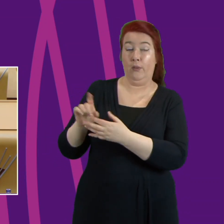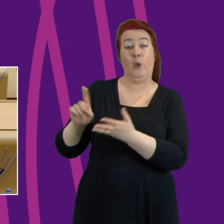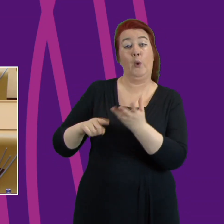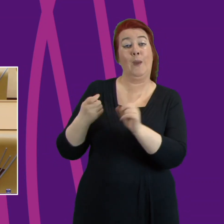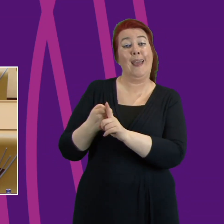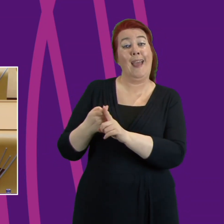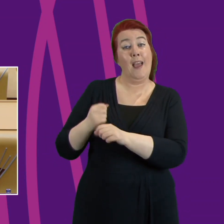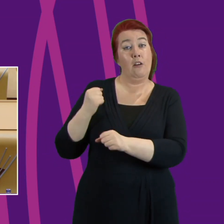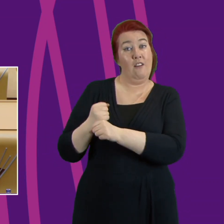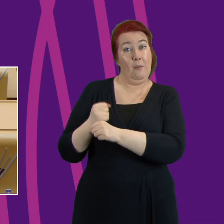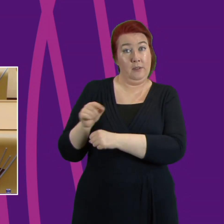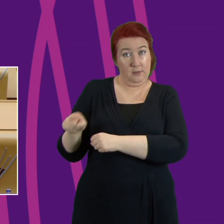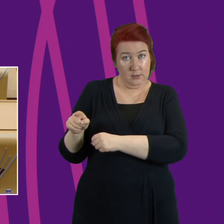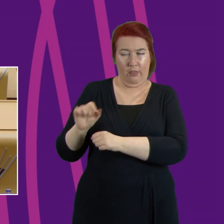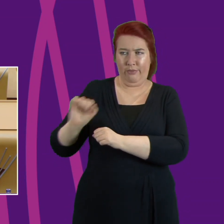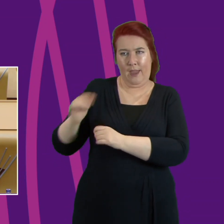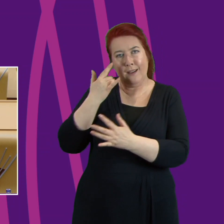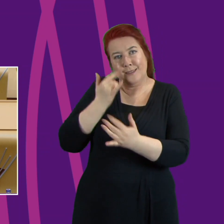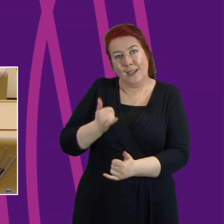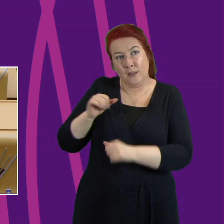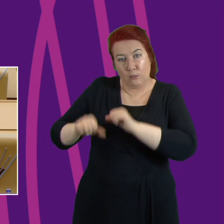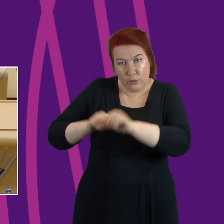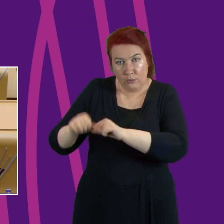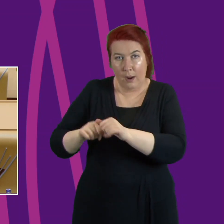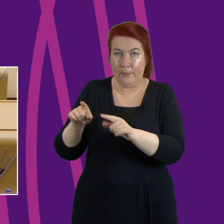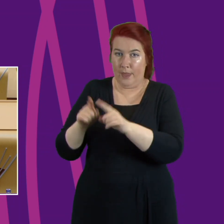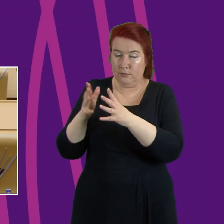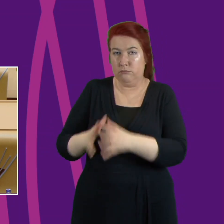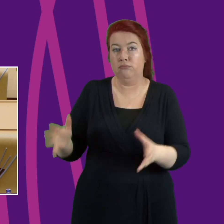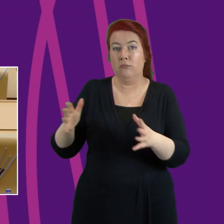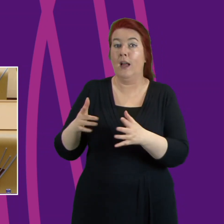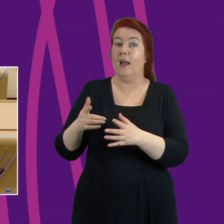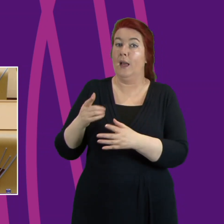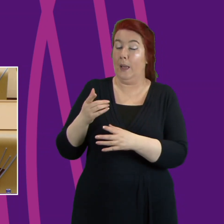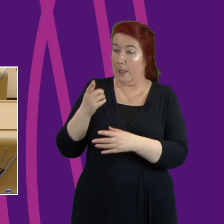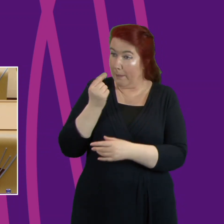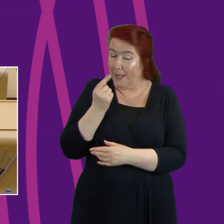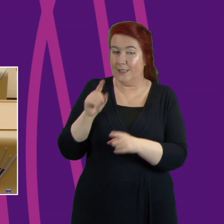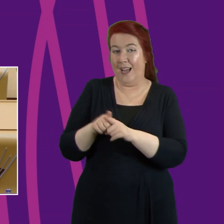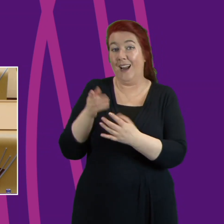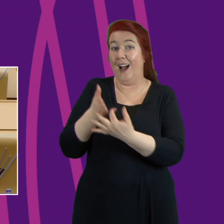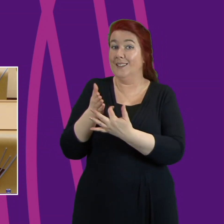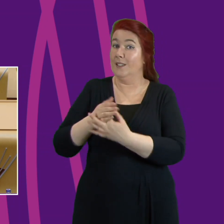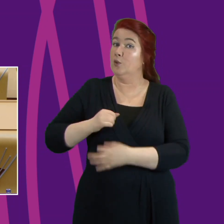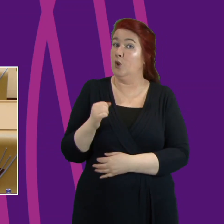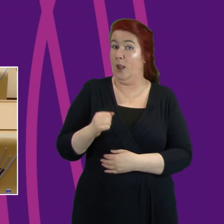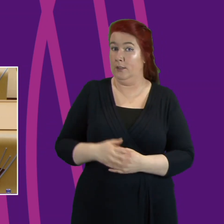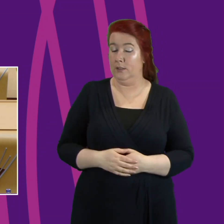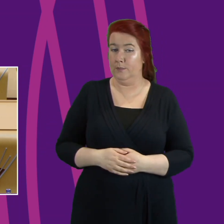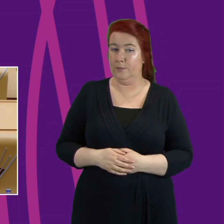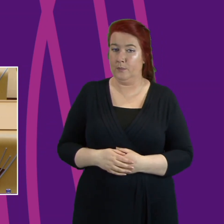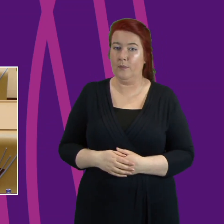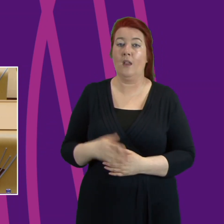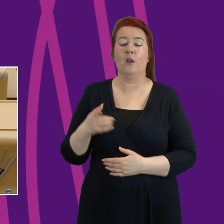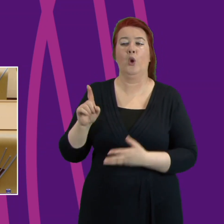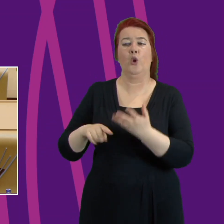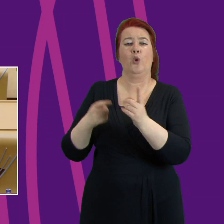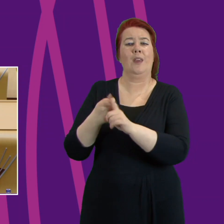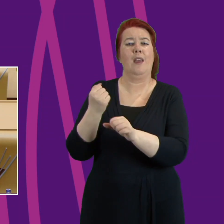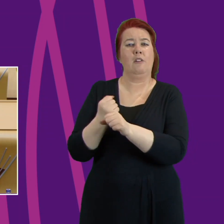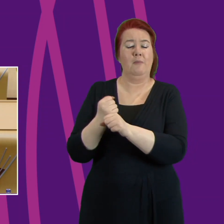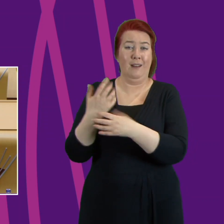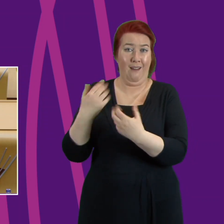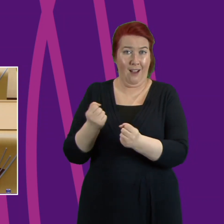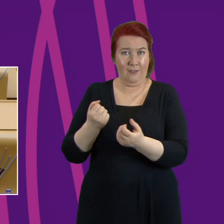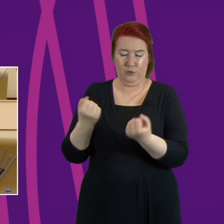programme, which is expanding both capacity and access in Scotland. 4 UK Government drive-through testing facilities